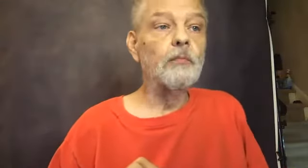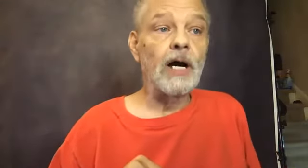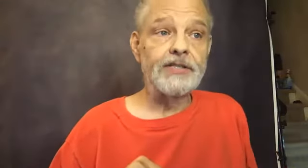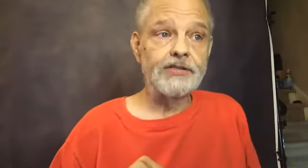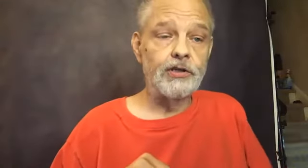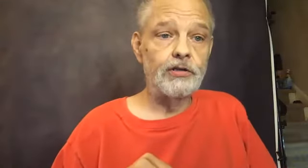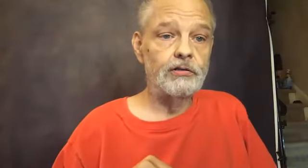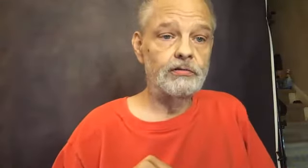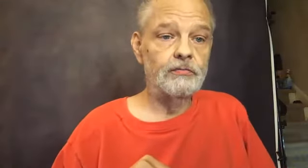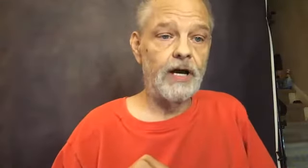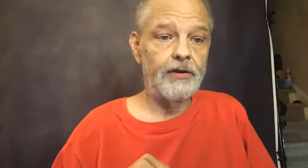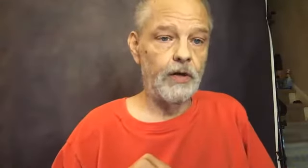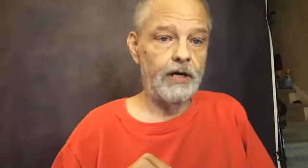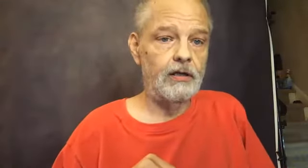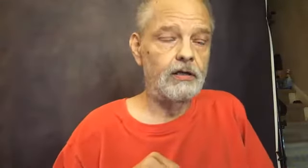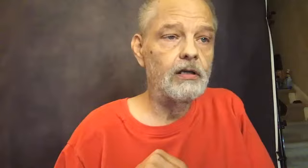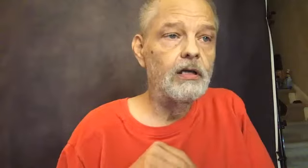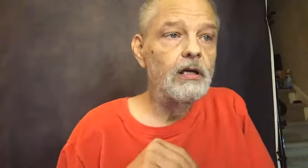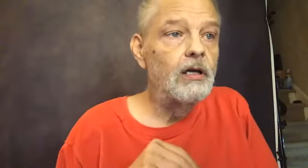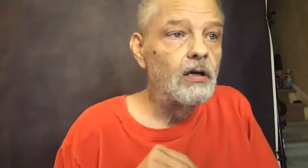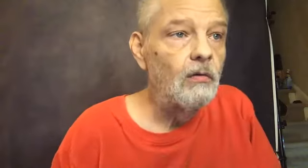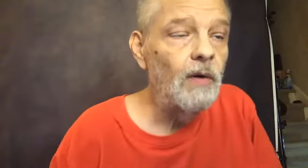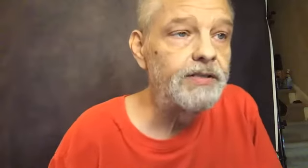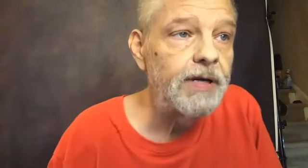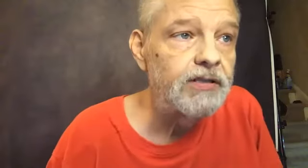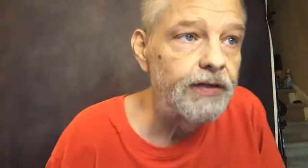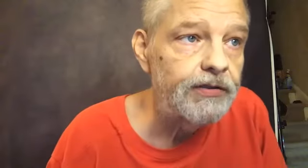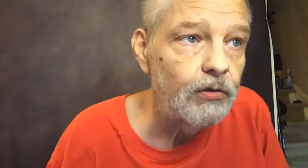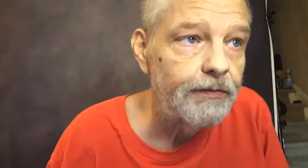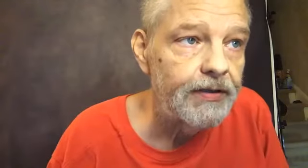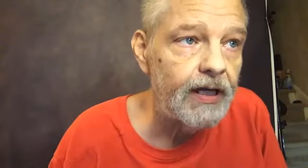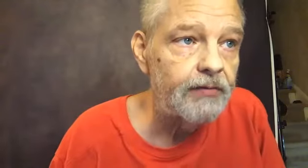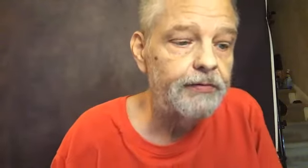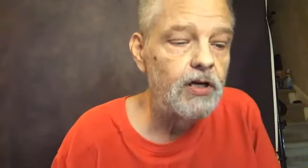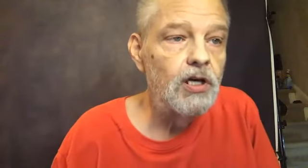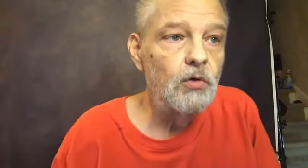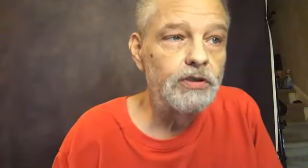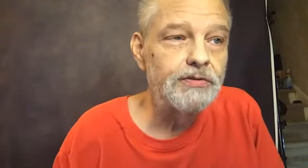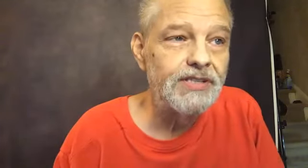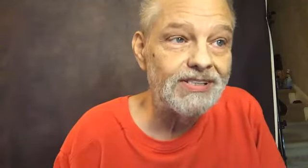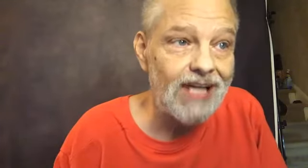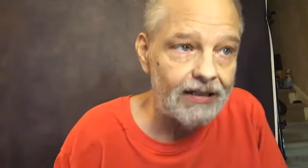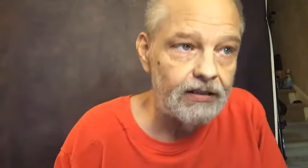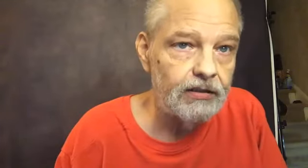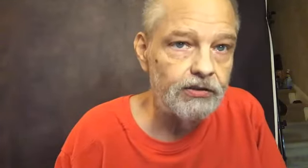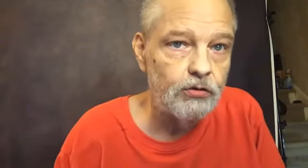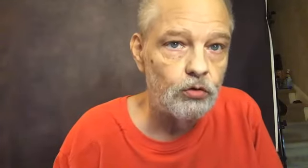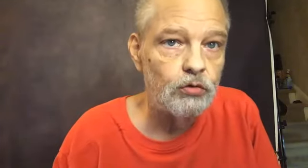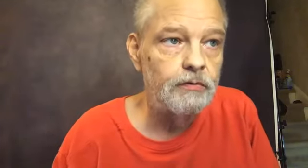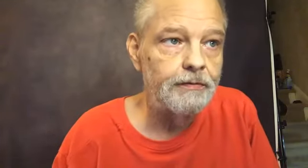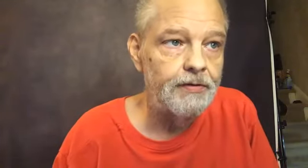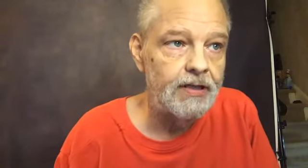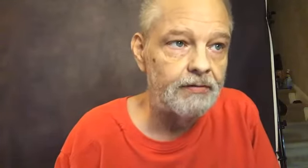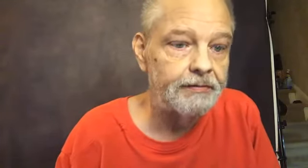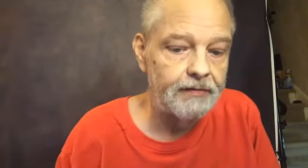My sister, by the way, went to Pennsylvania School for the Deaf, which was the second school for the deaf